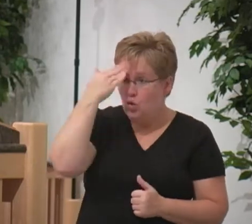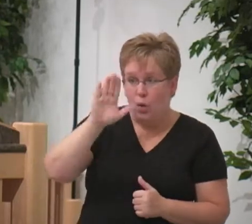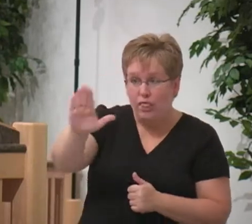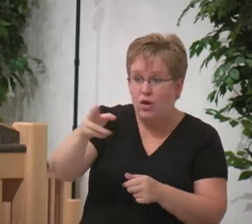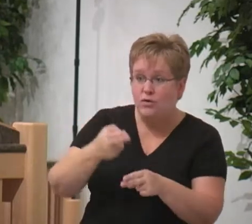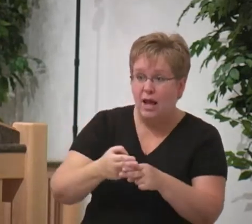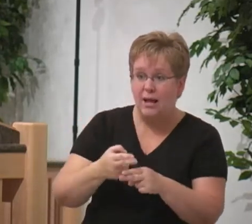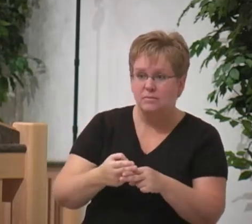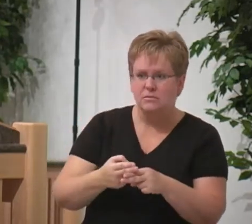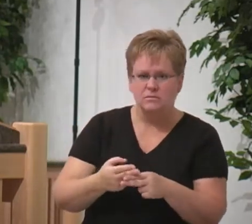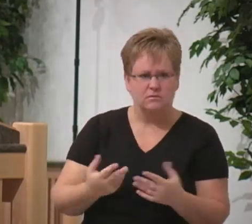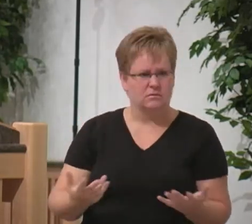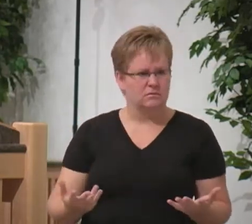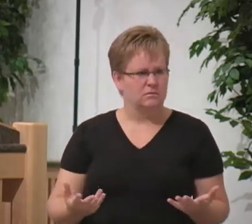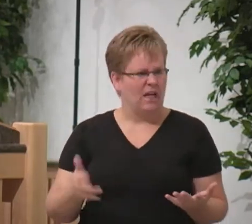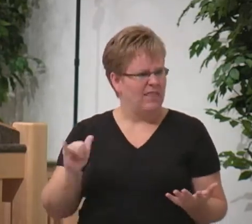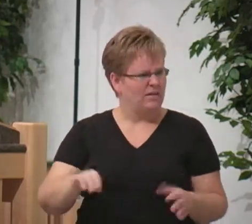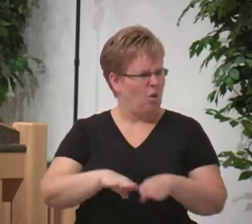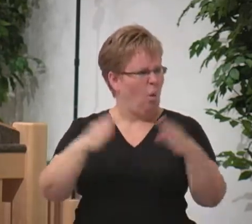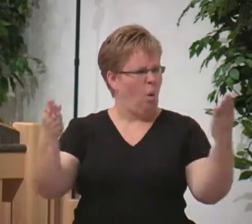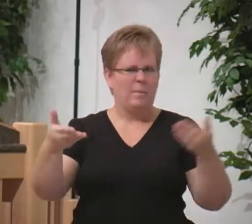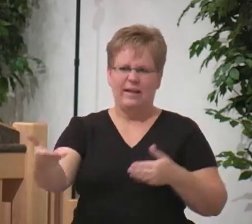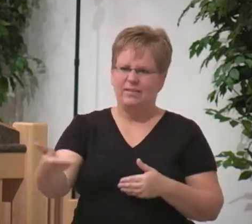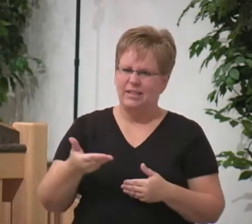do on hospitality here.